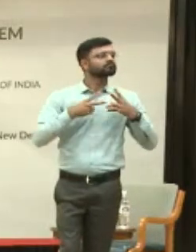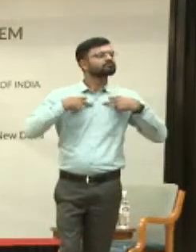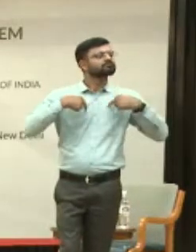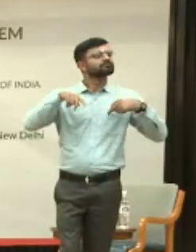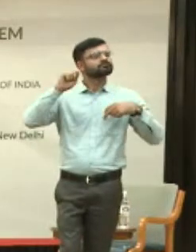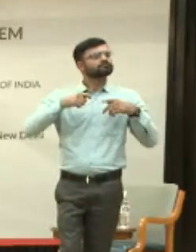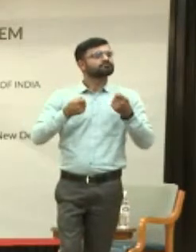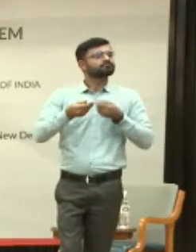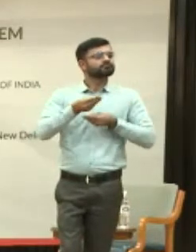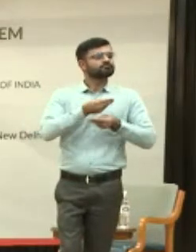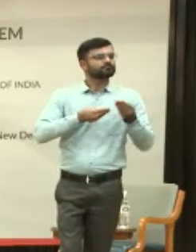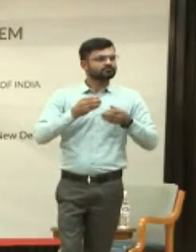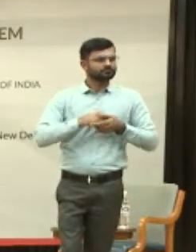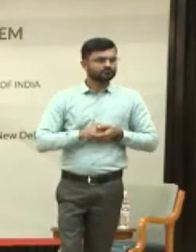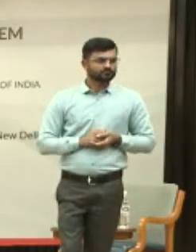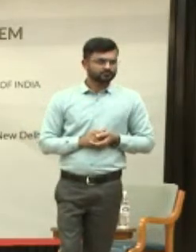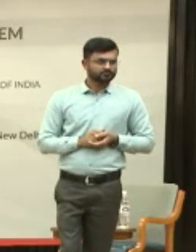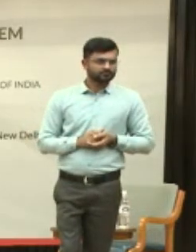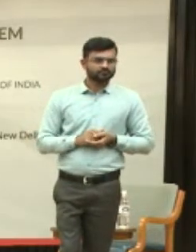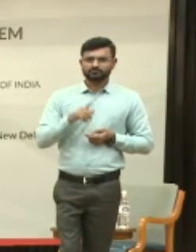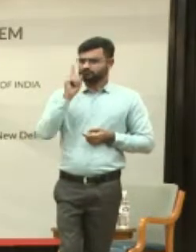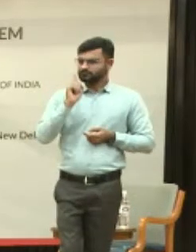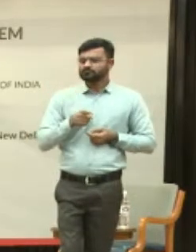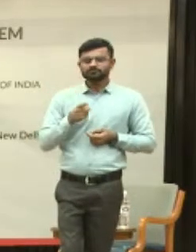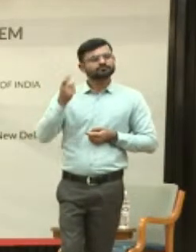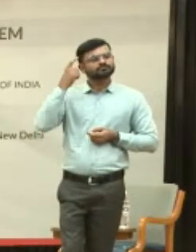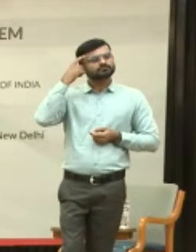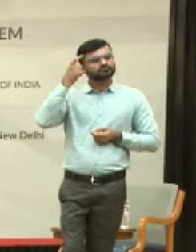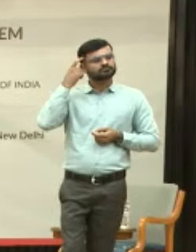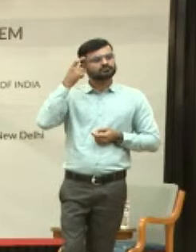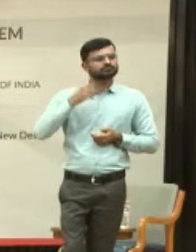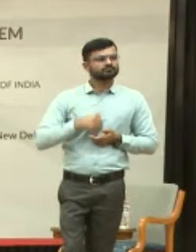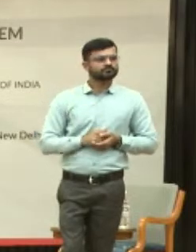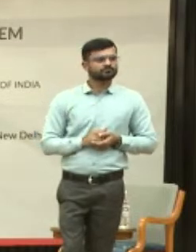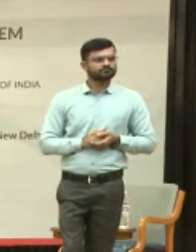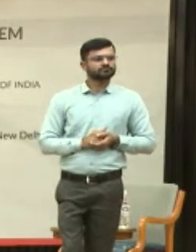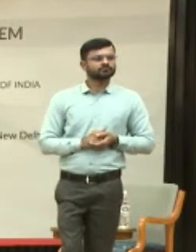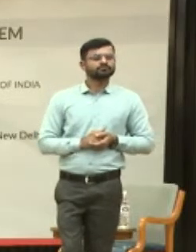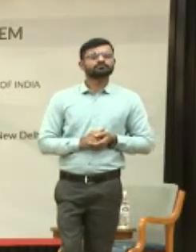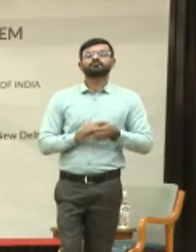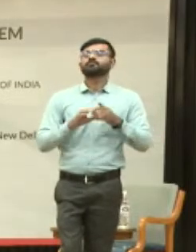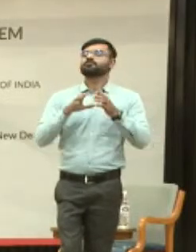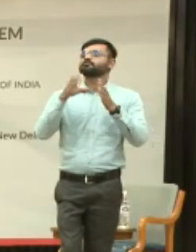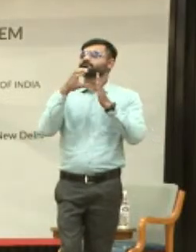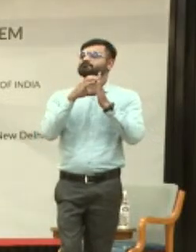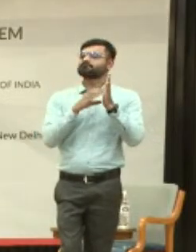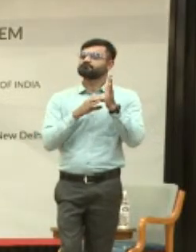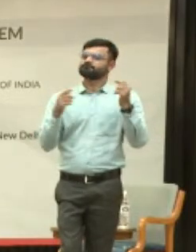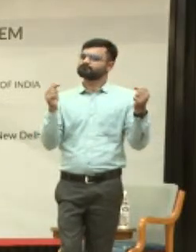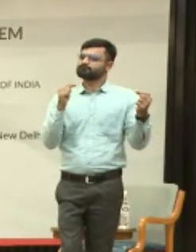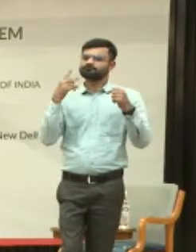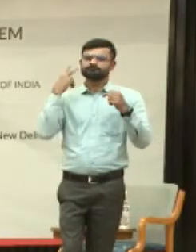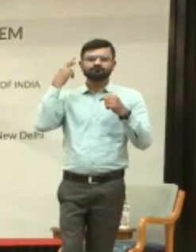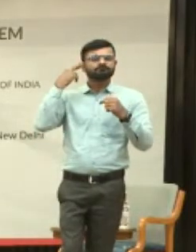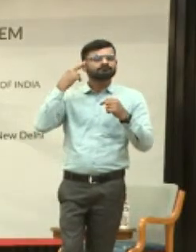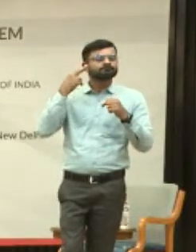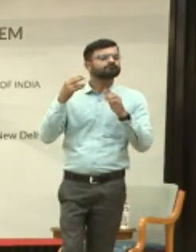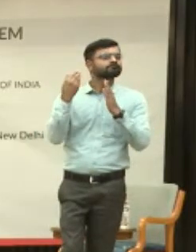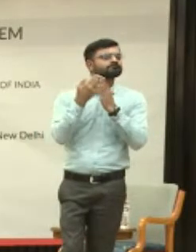costs? You might think that the statement of objects and reasons does